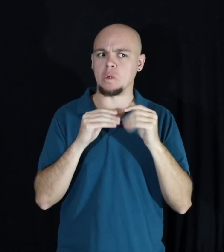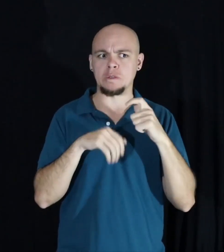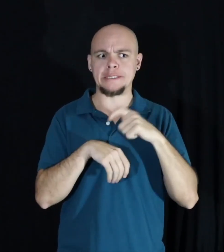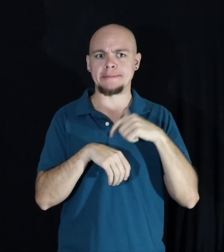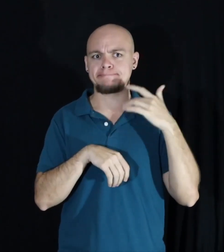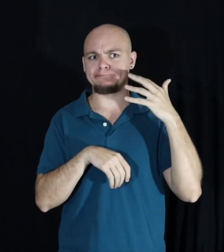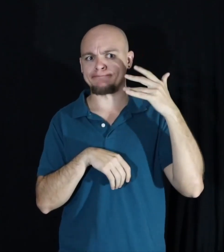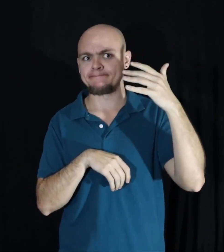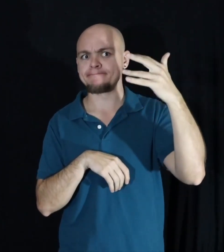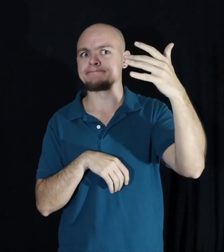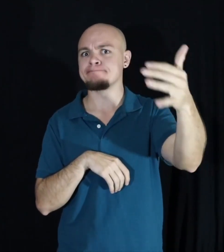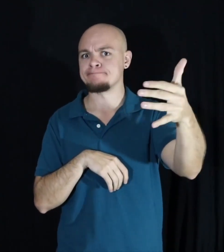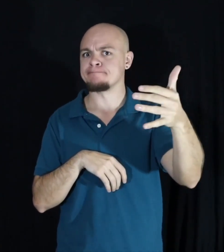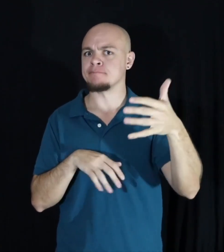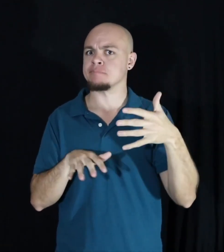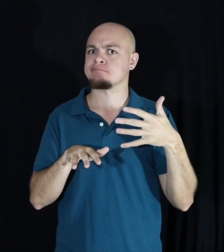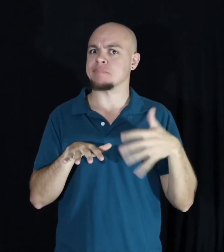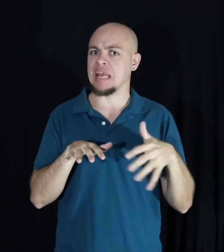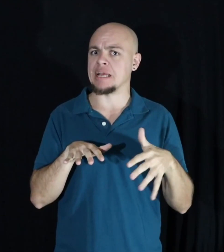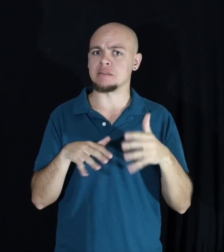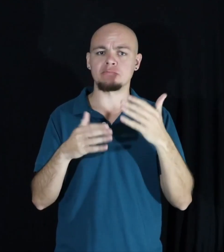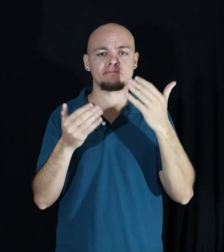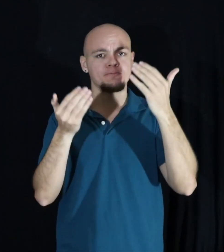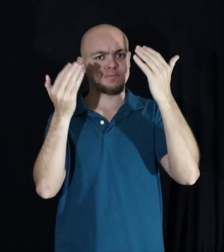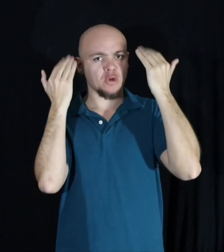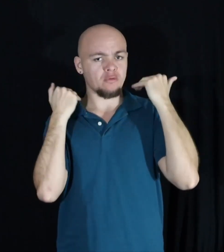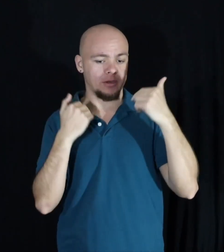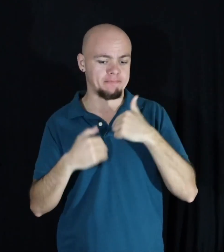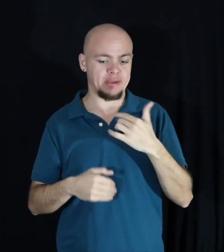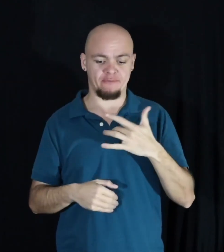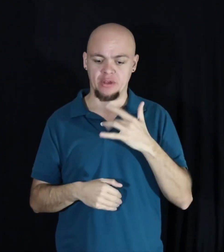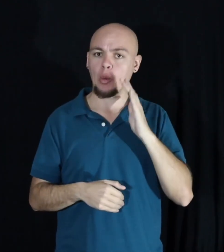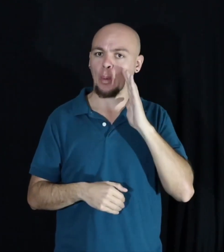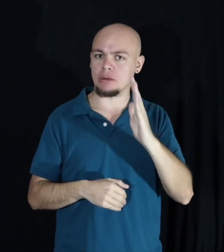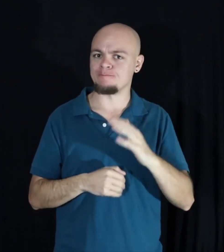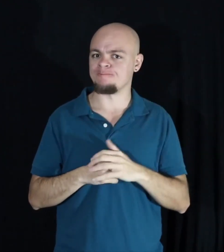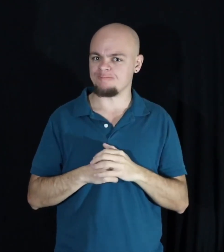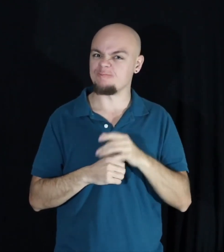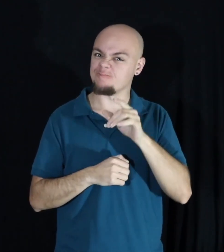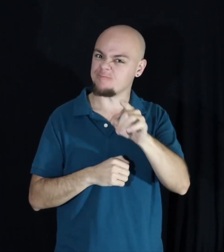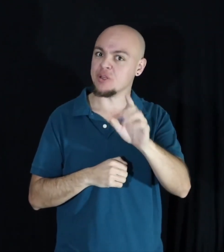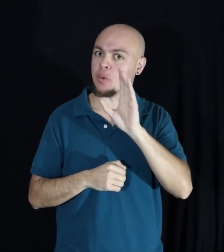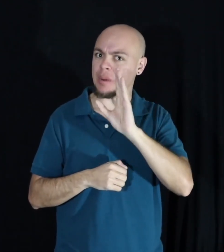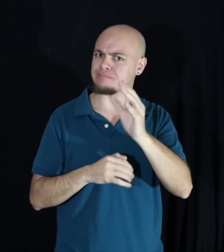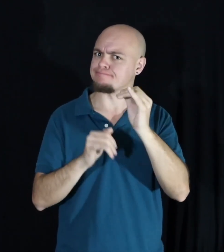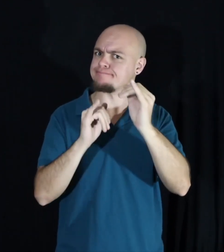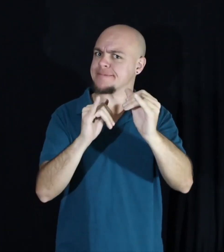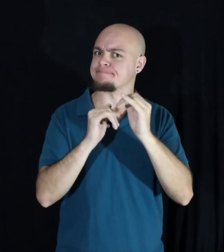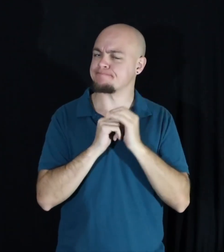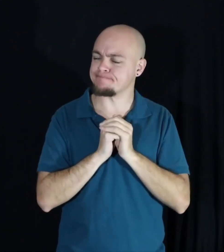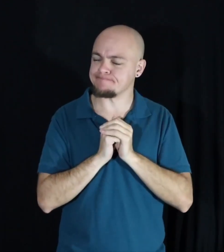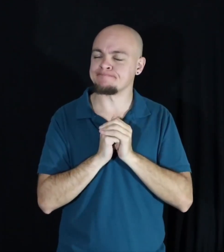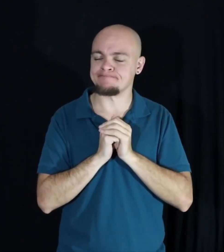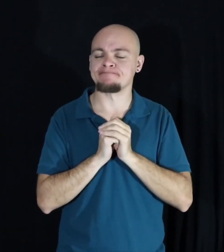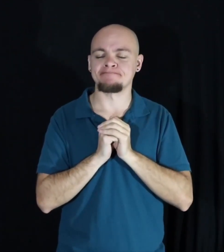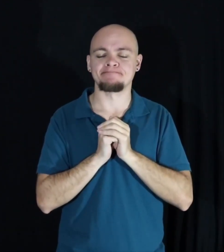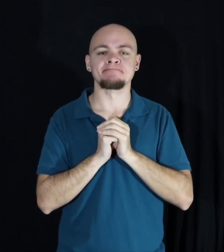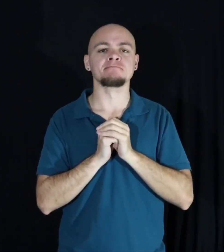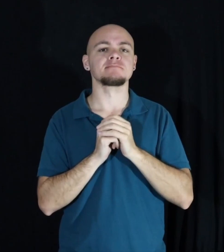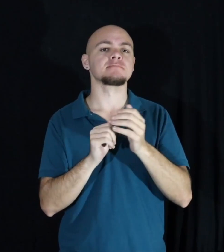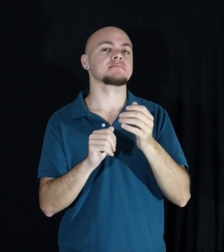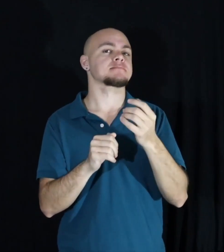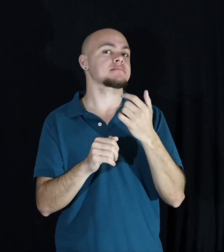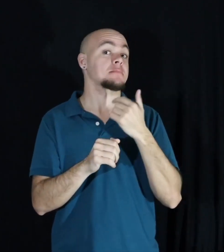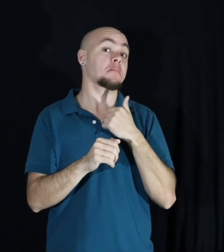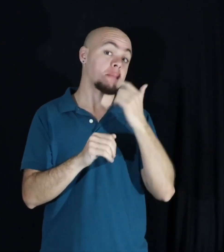and months to follow where I'm going to feel overwhelmed. I'm going to have them, and you probably will too. And the only thing that I